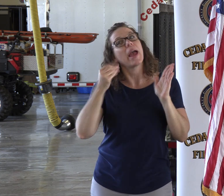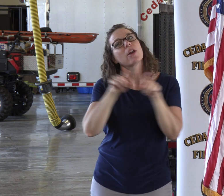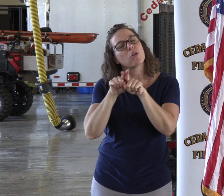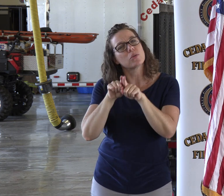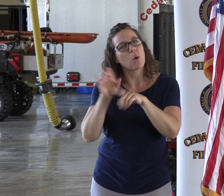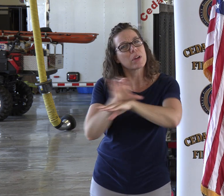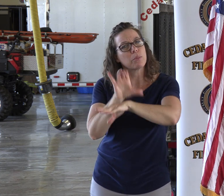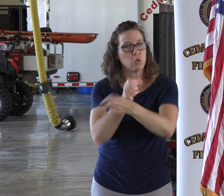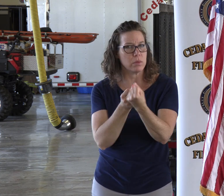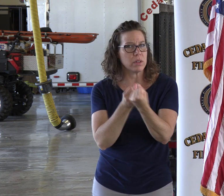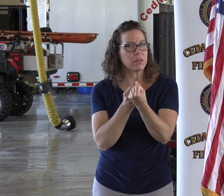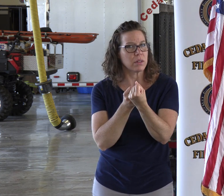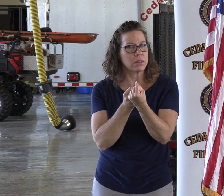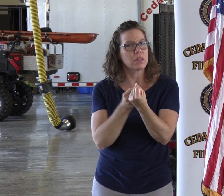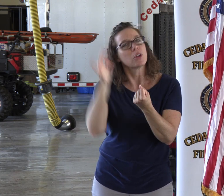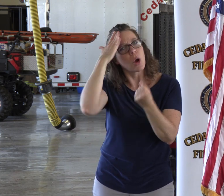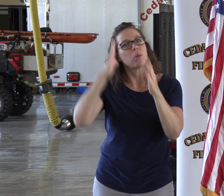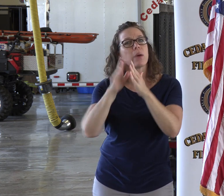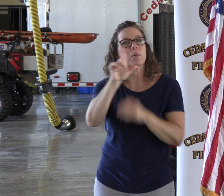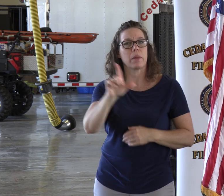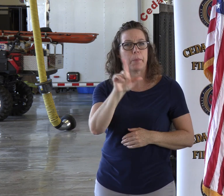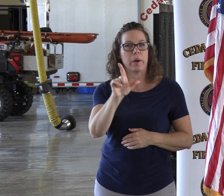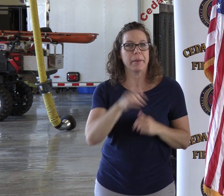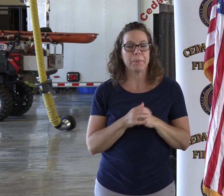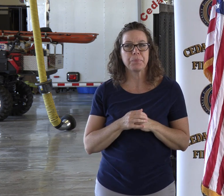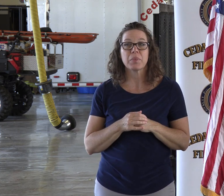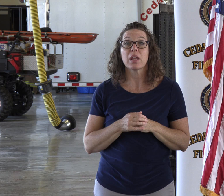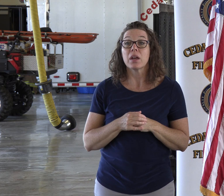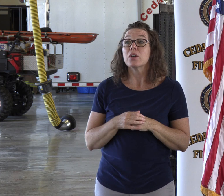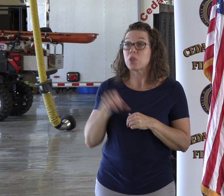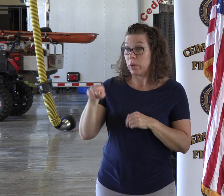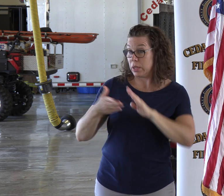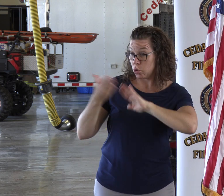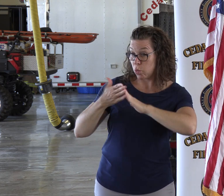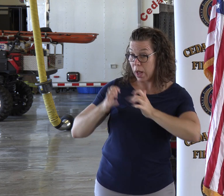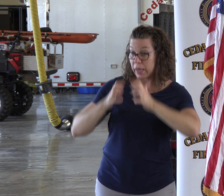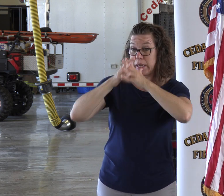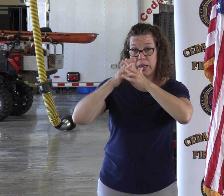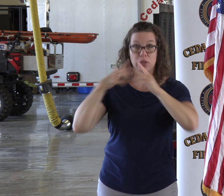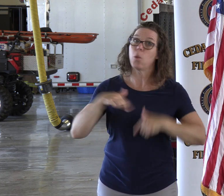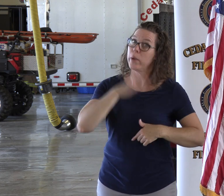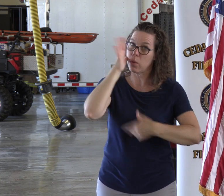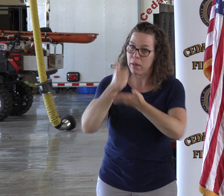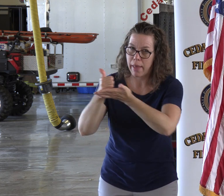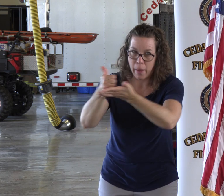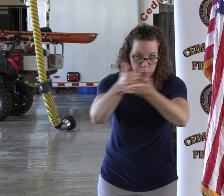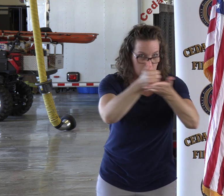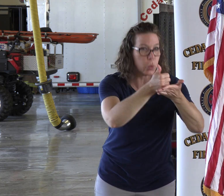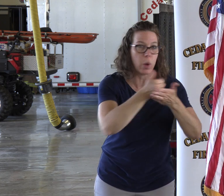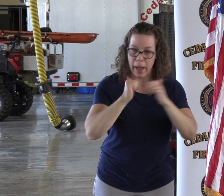mentioned, at the downtown library. So when this is up and running with FEMA, we will do all we can to help